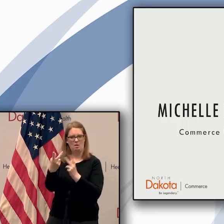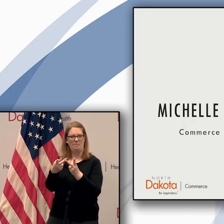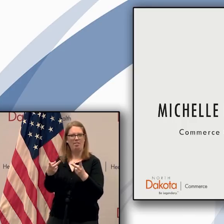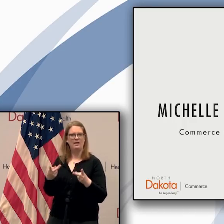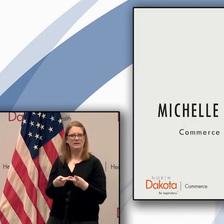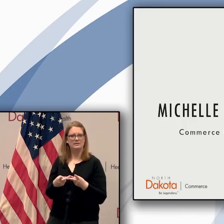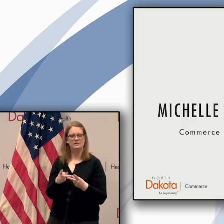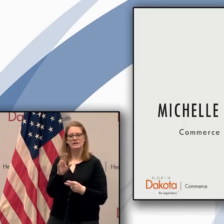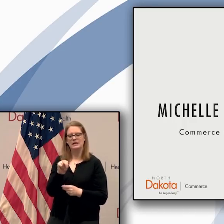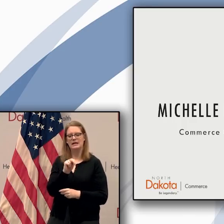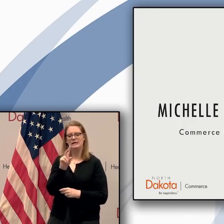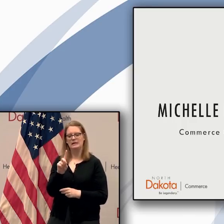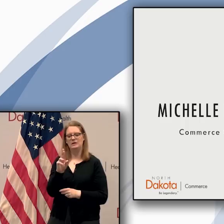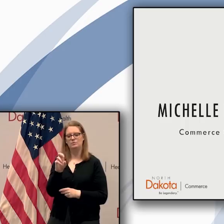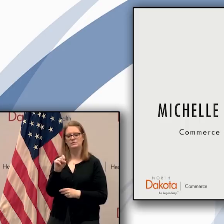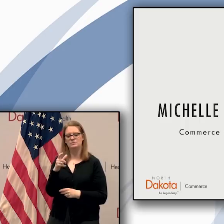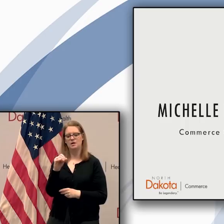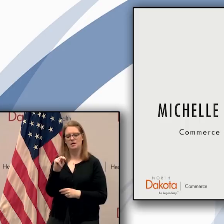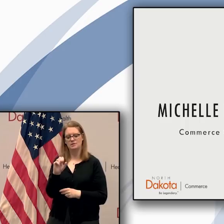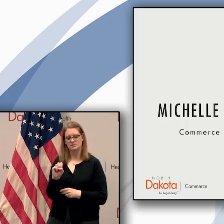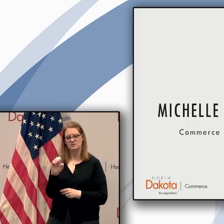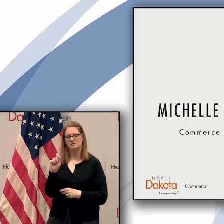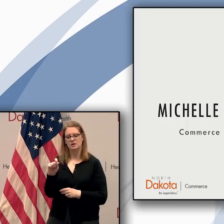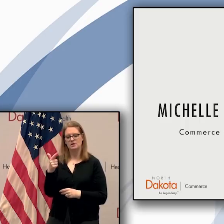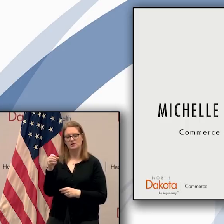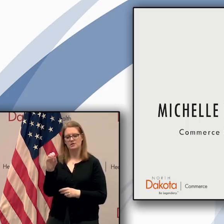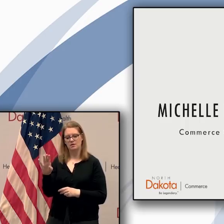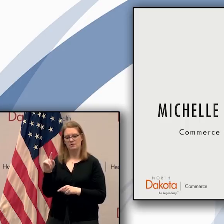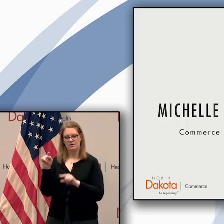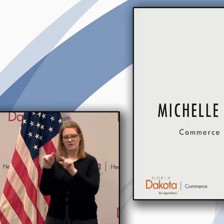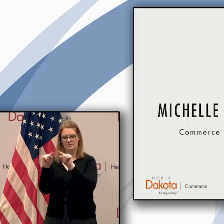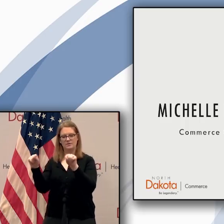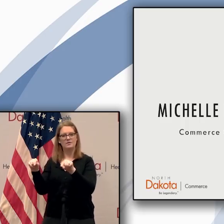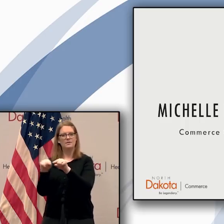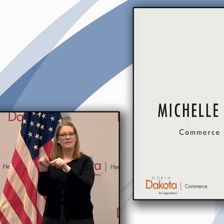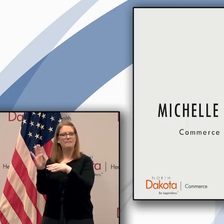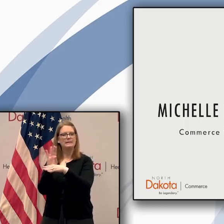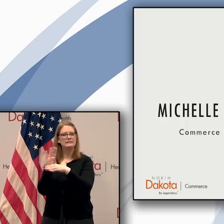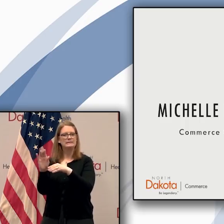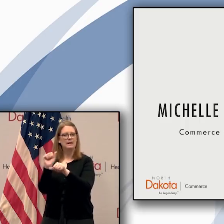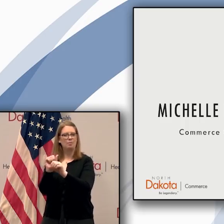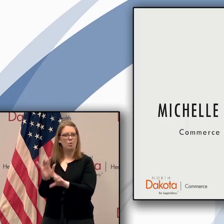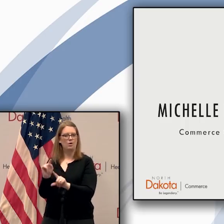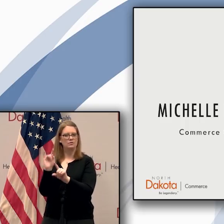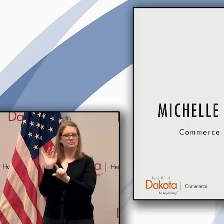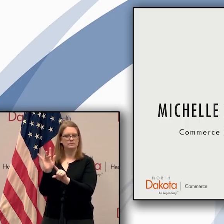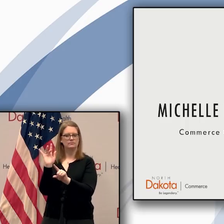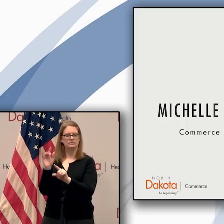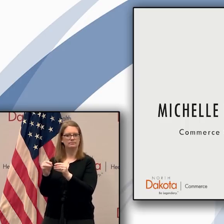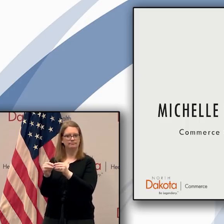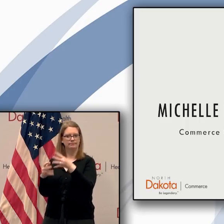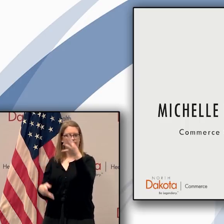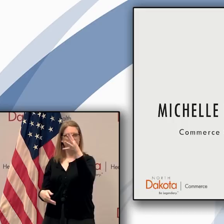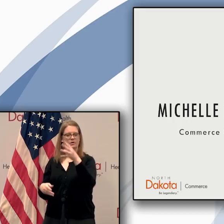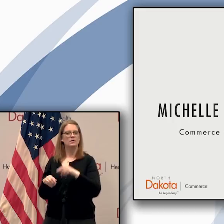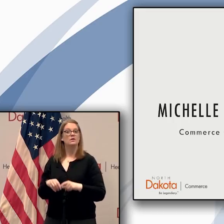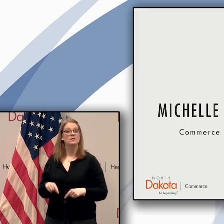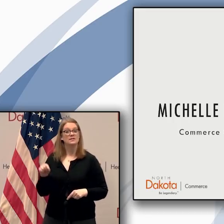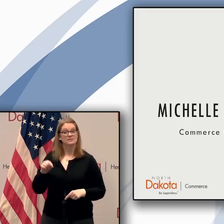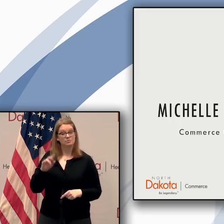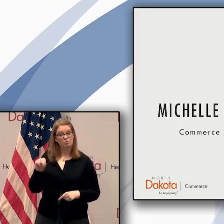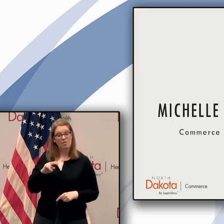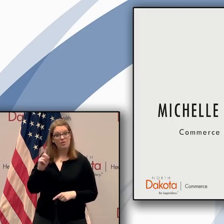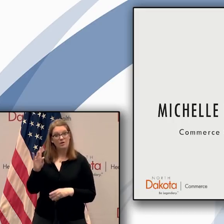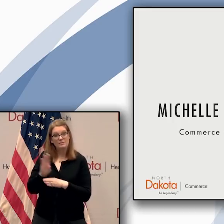can be found at ndresponse.gov under the Business and Employers button. We acted quickly to make North Dakota